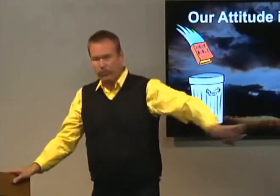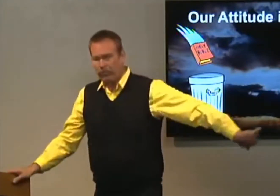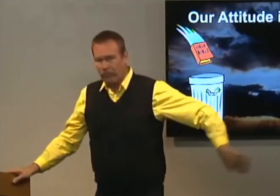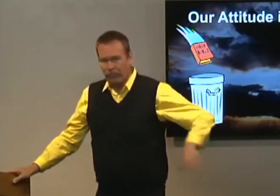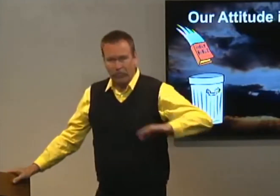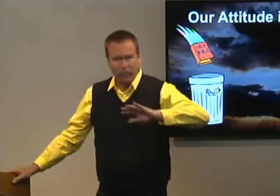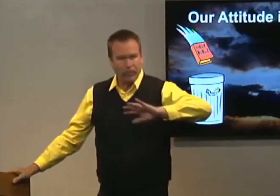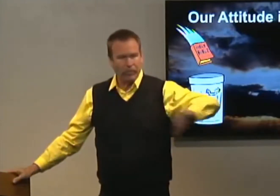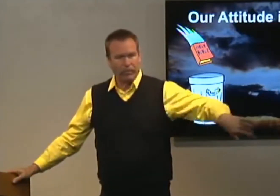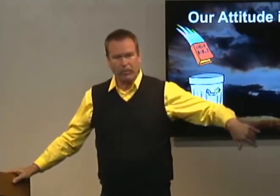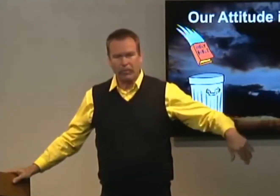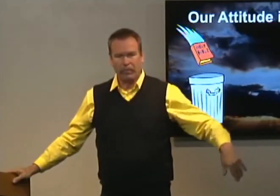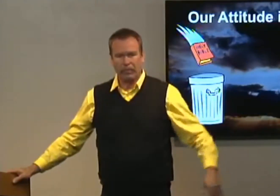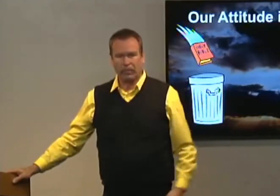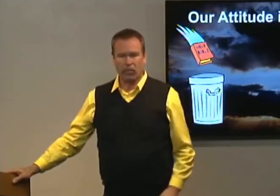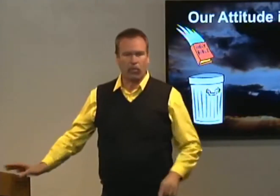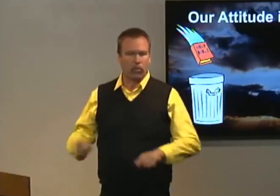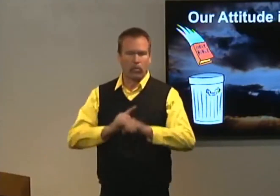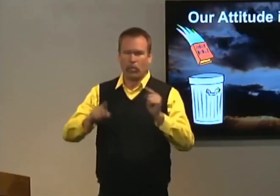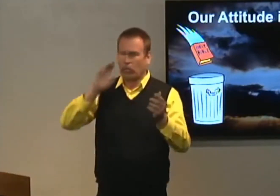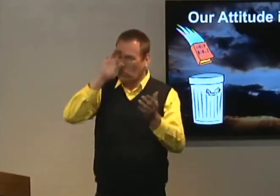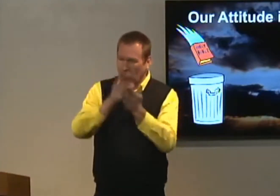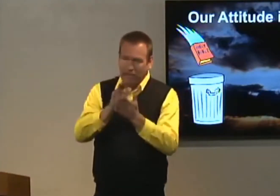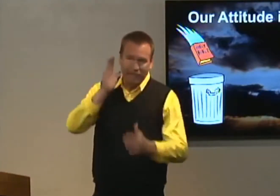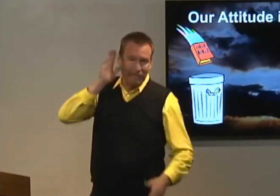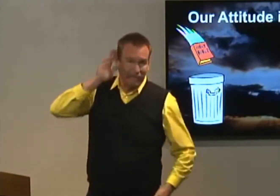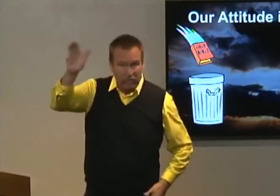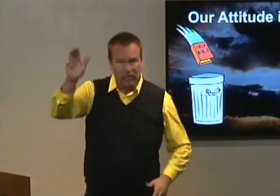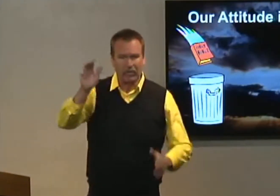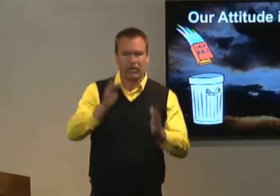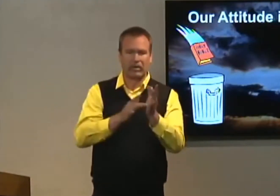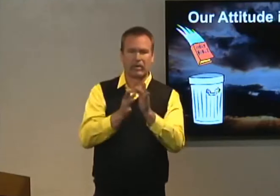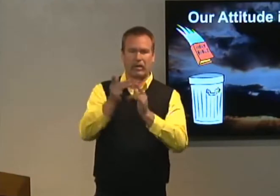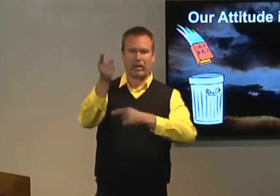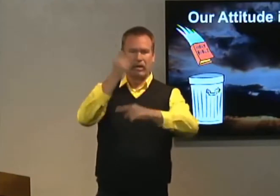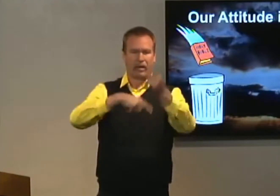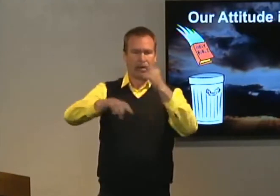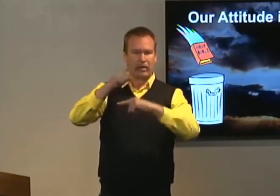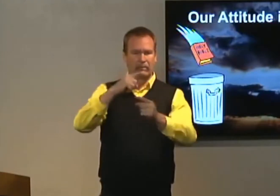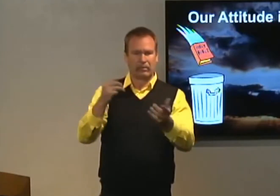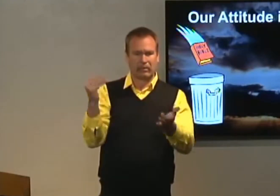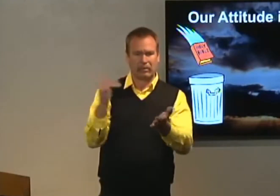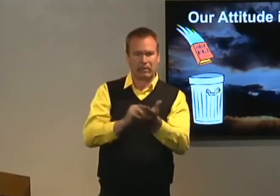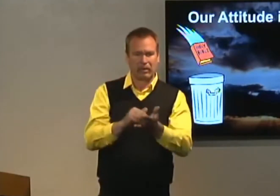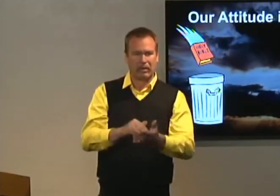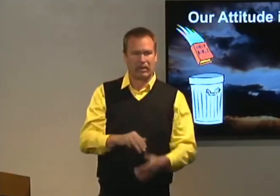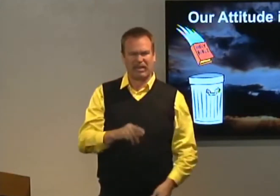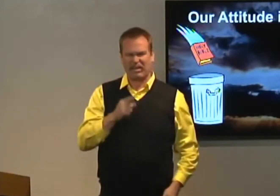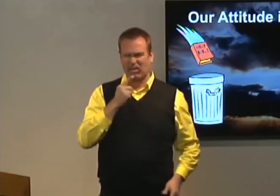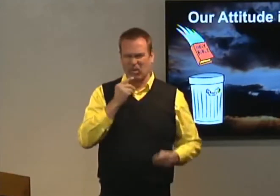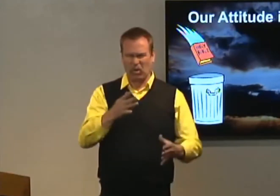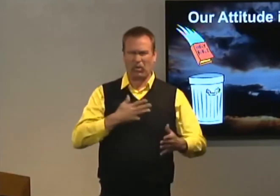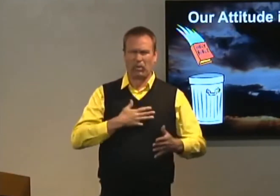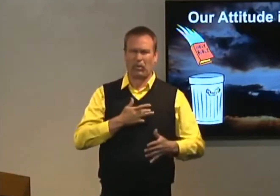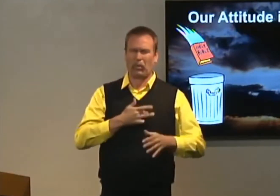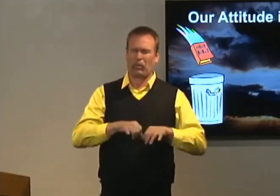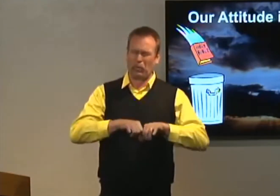the interpretations of the end times, a lot of Christians, it's sad to say, they just don't even think about it. They just don't even think about Jesus coming back